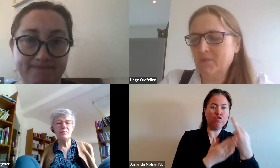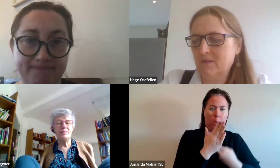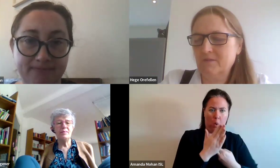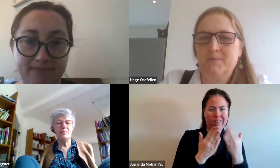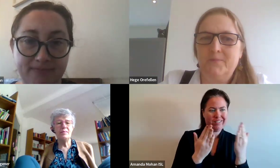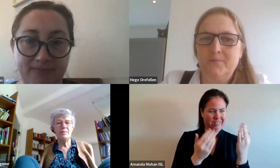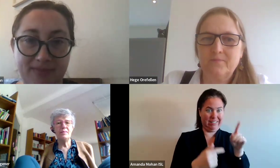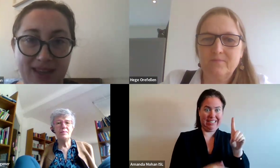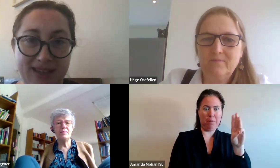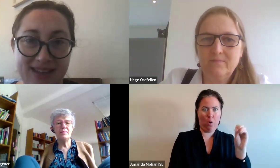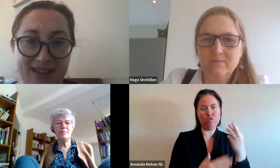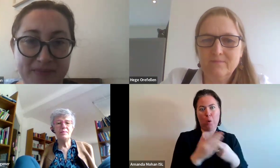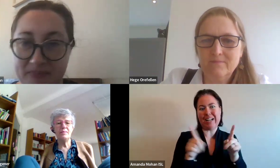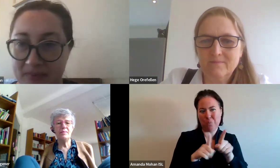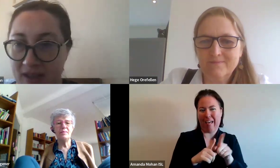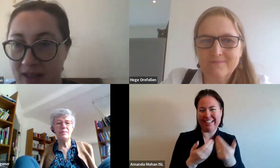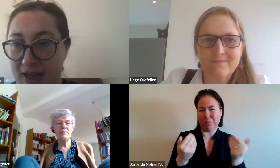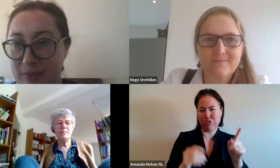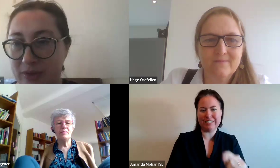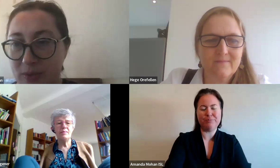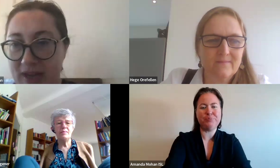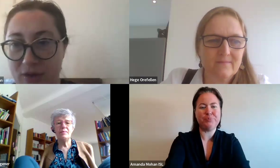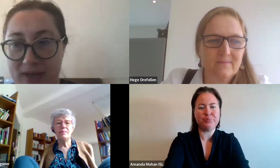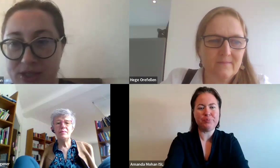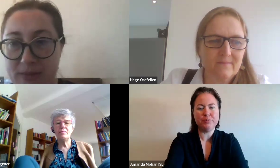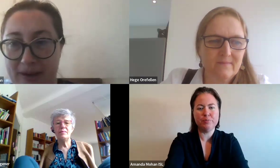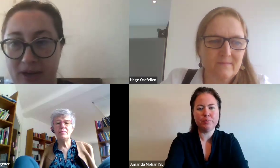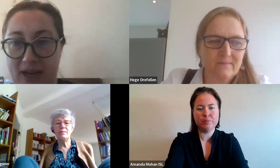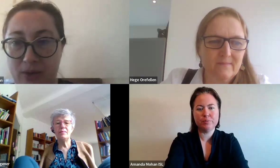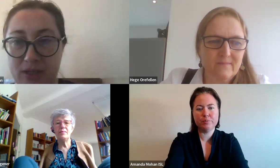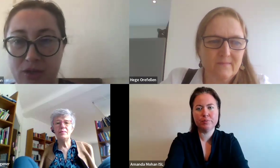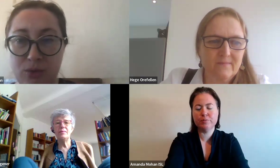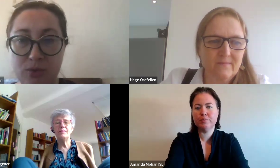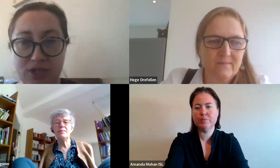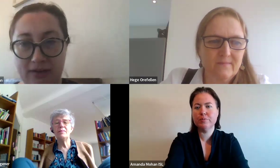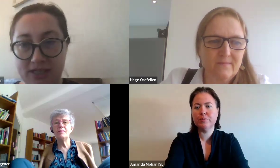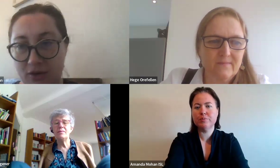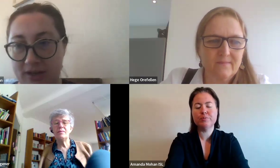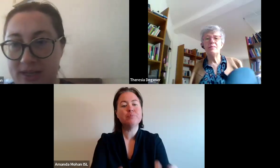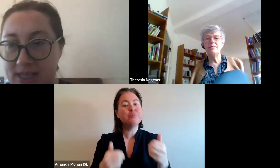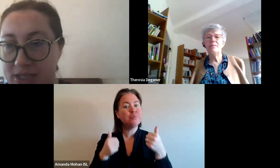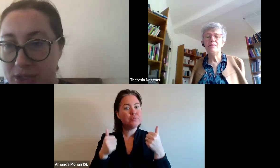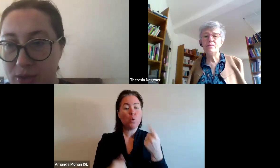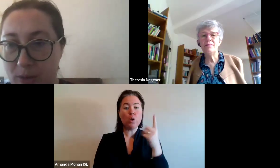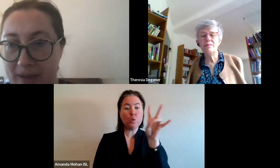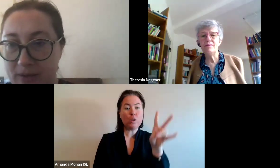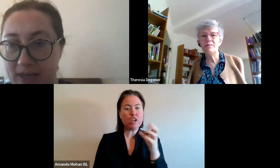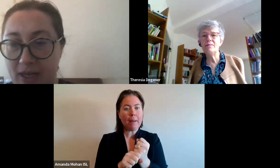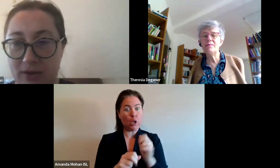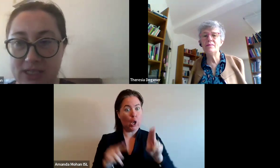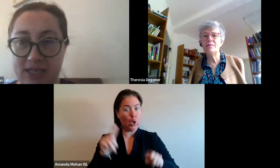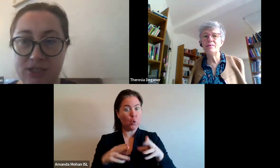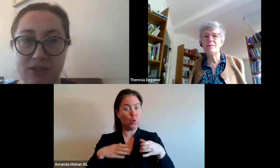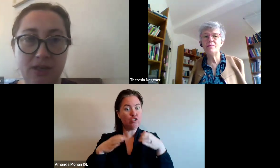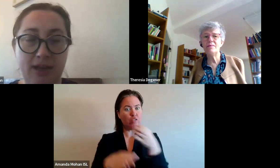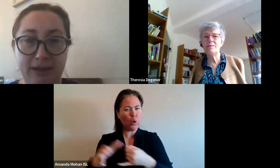addition. Thanks, Hege. We have a question about how can a new charity organization go about